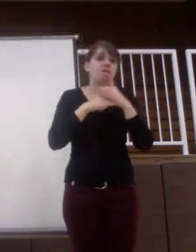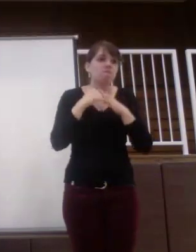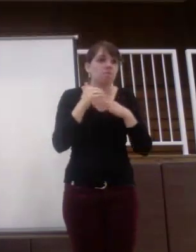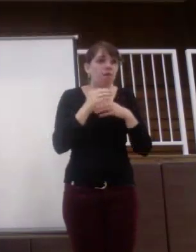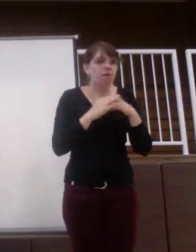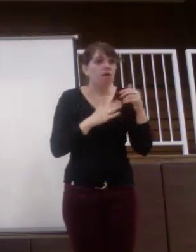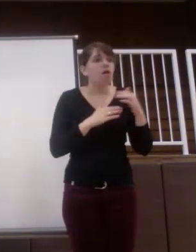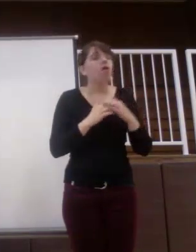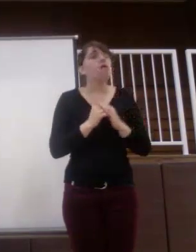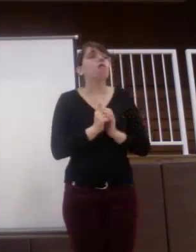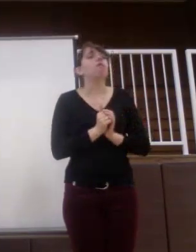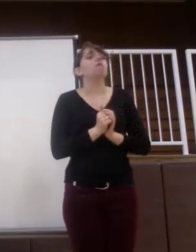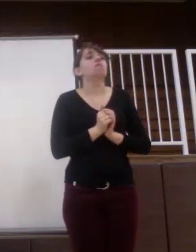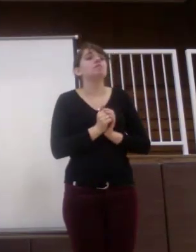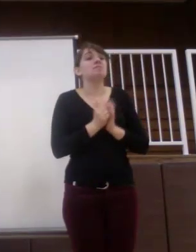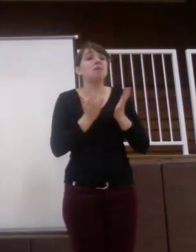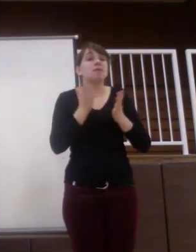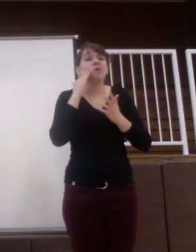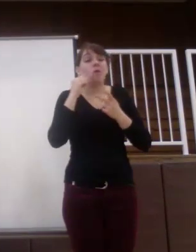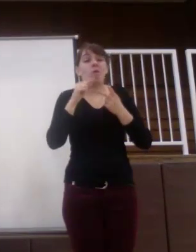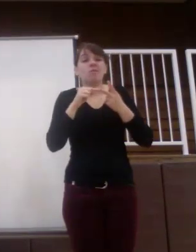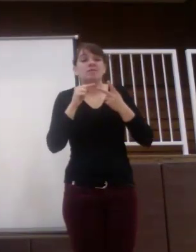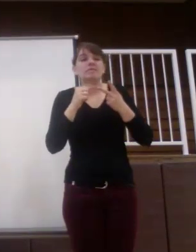knowing that there may be some undesired effects.